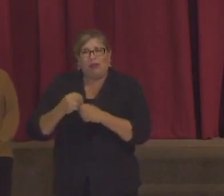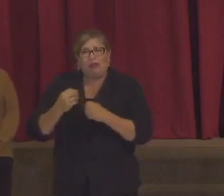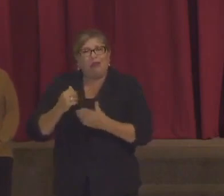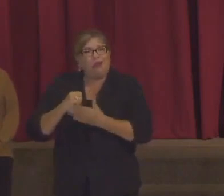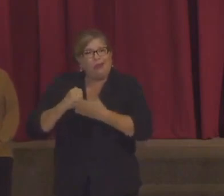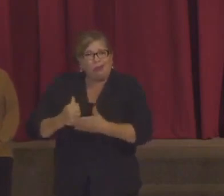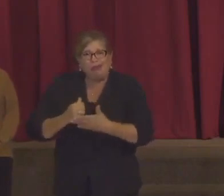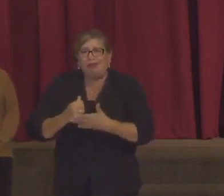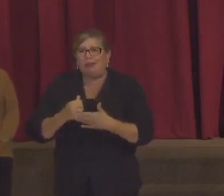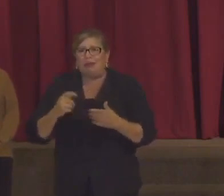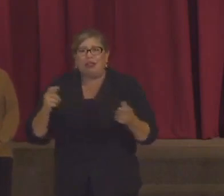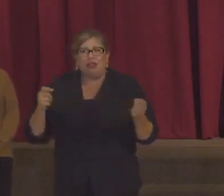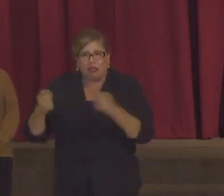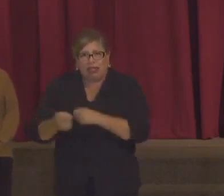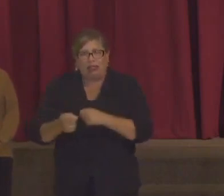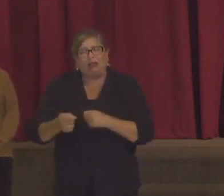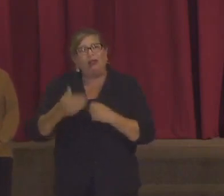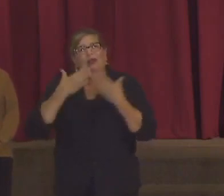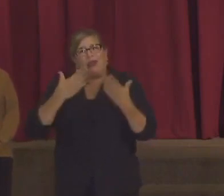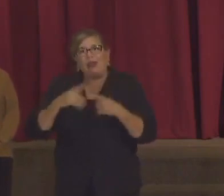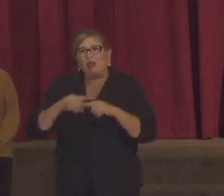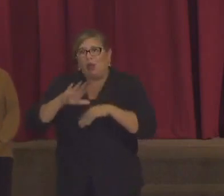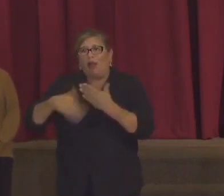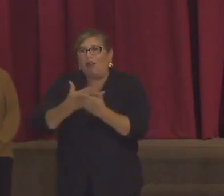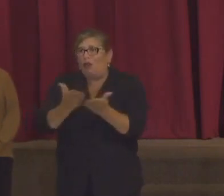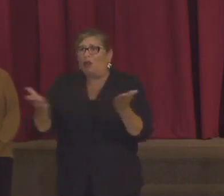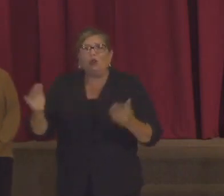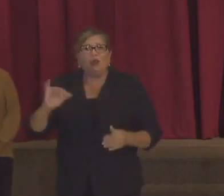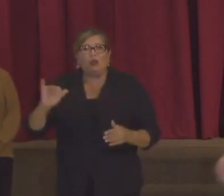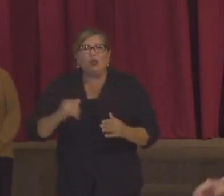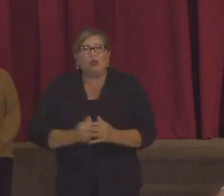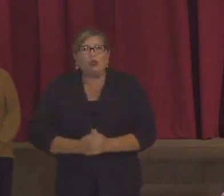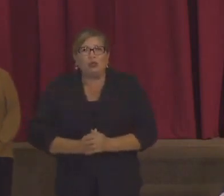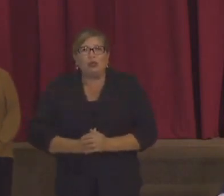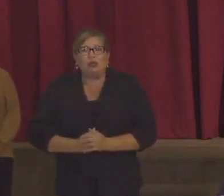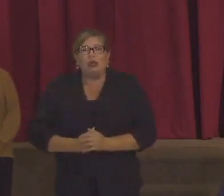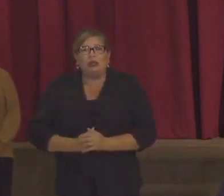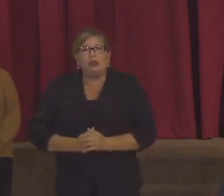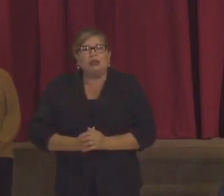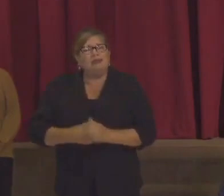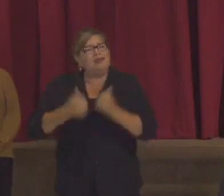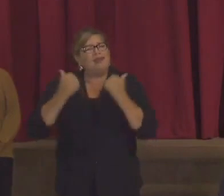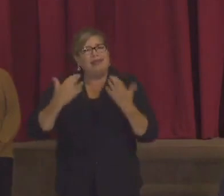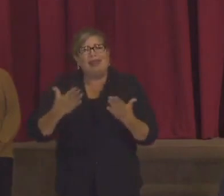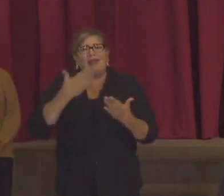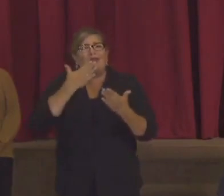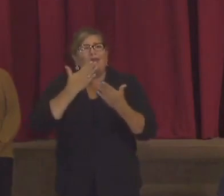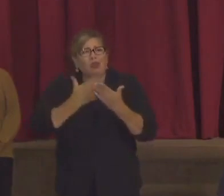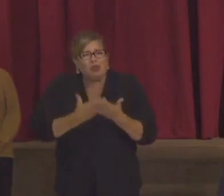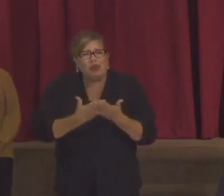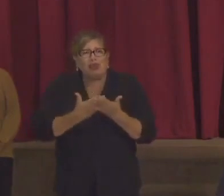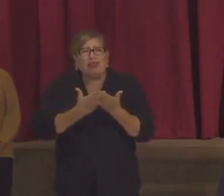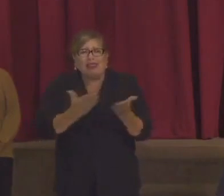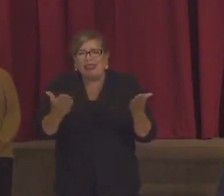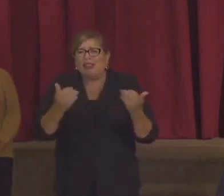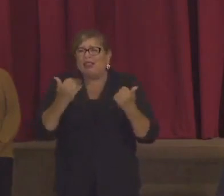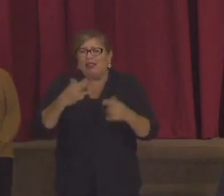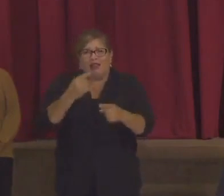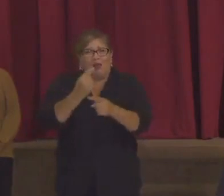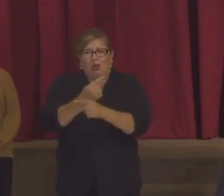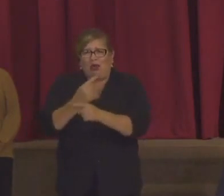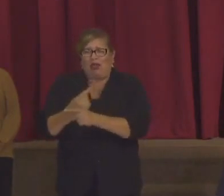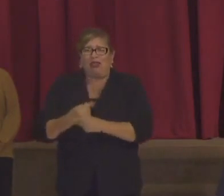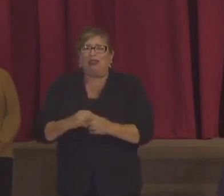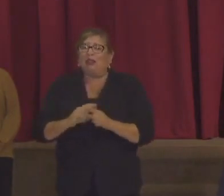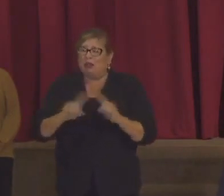your examples as well. So much good and so much right that's out there, but there is a stain in the history